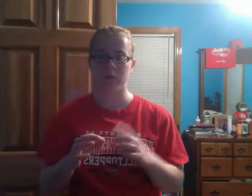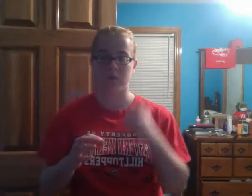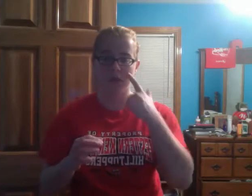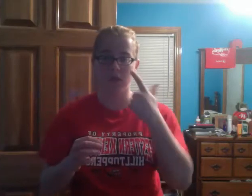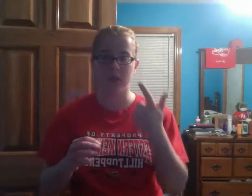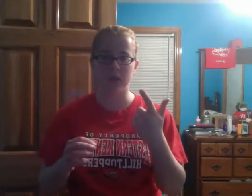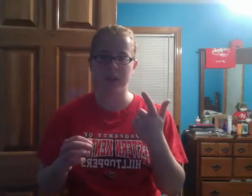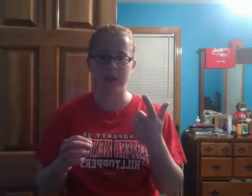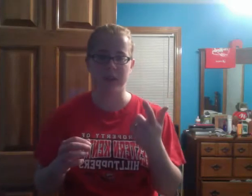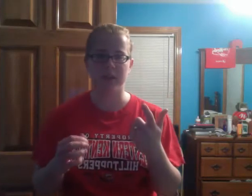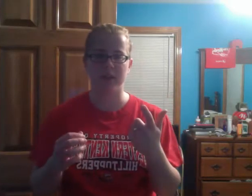look at